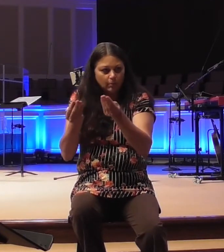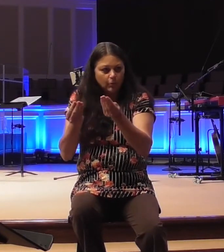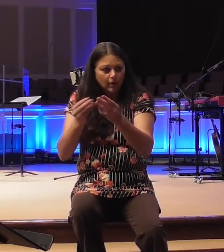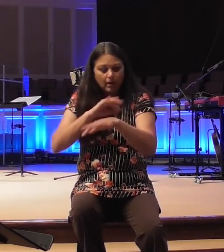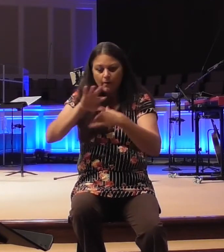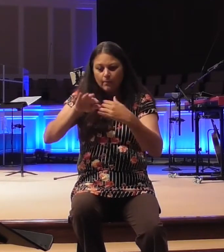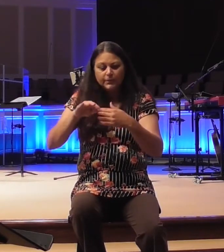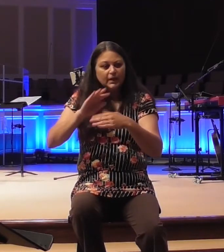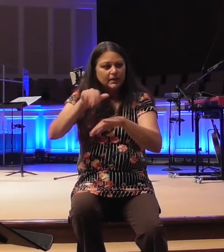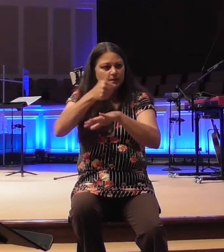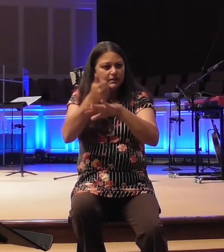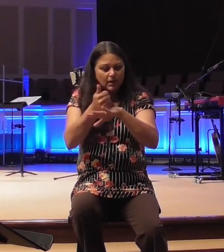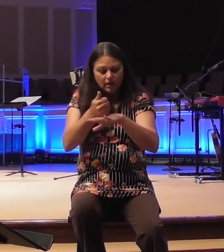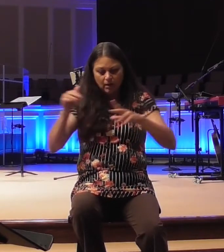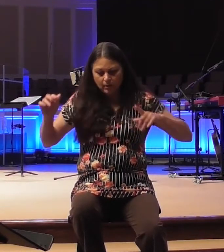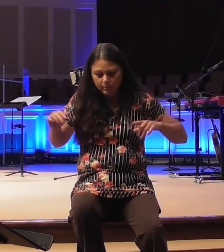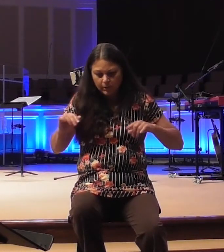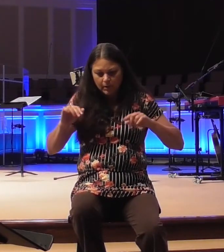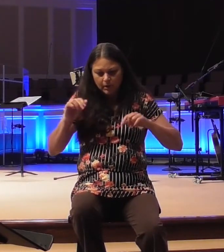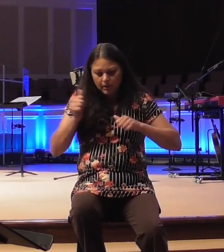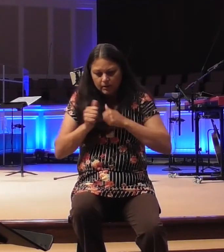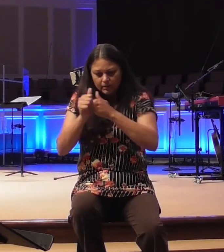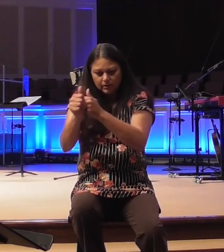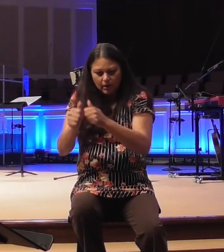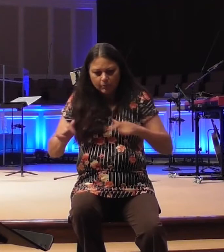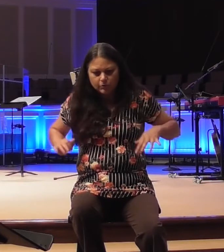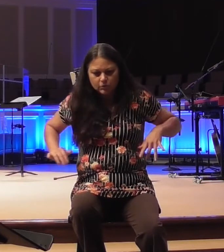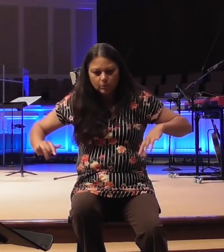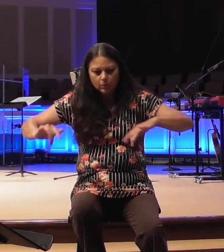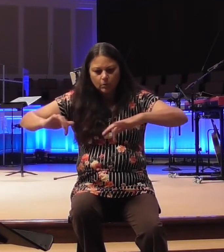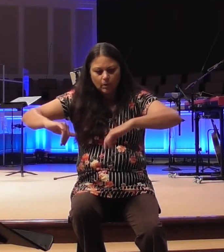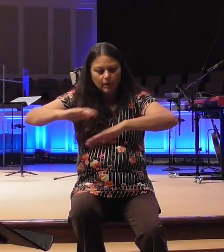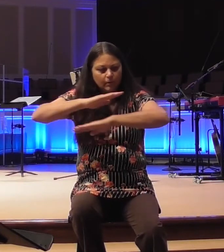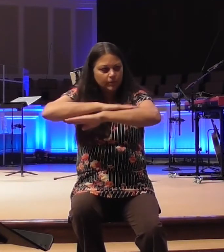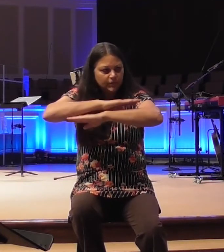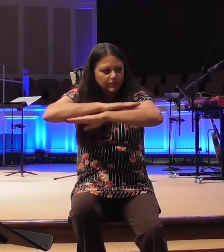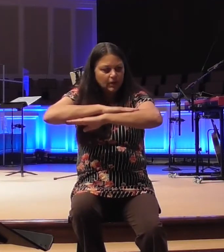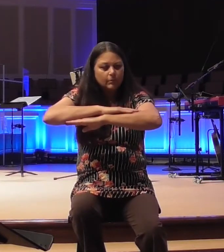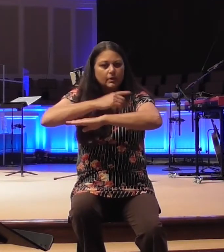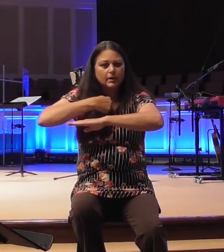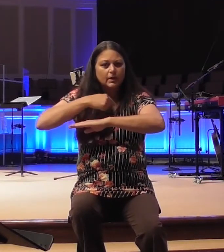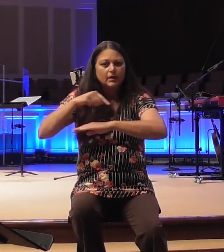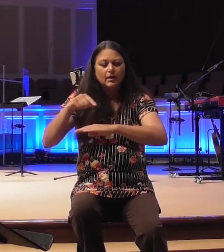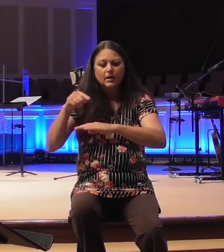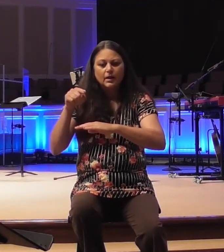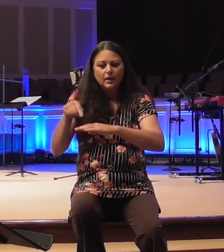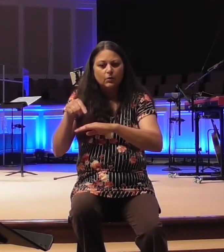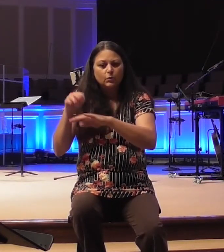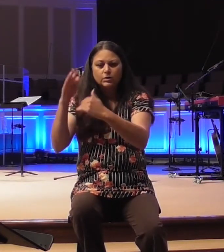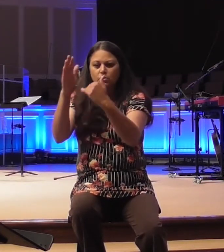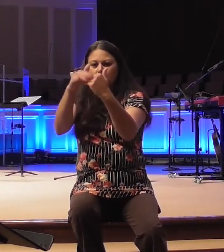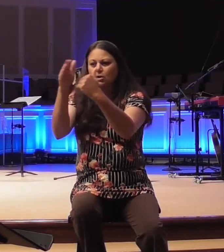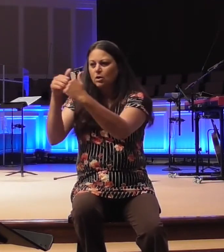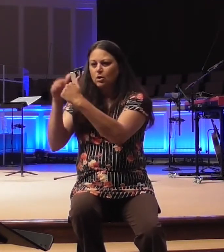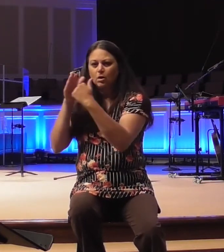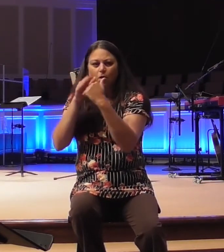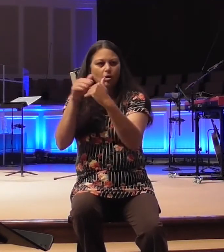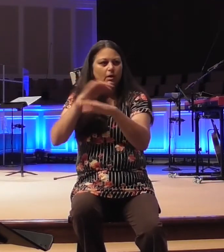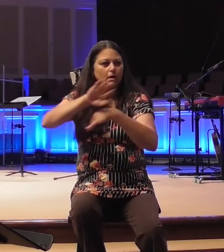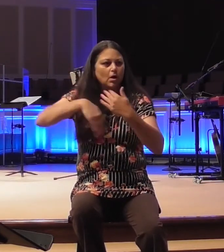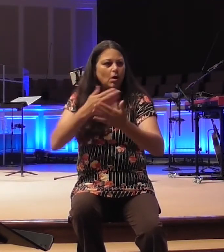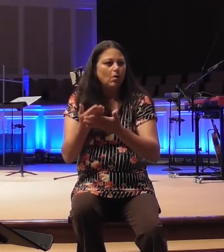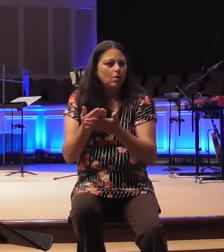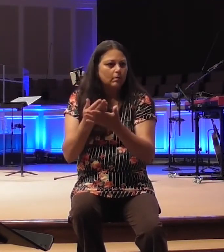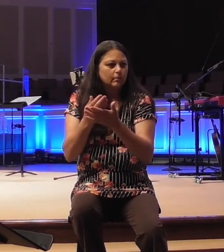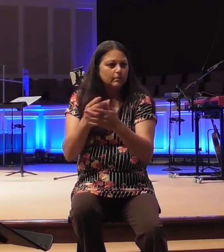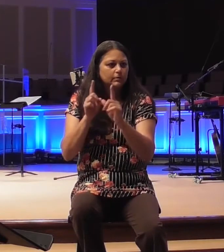of Israel, redefining it and reinterpreting in terms of himself, and then calling his disciples to return to that picture,